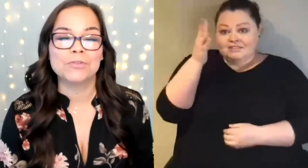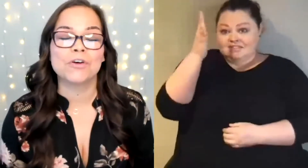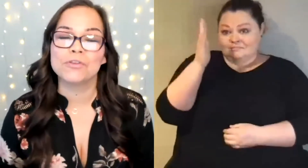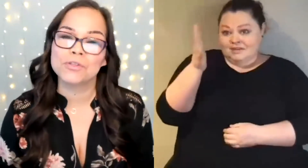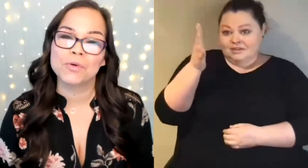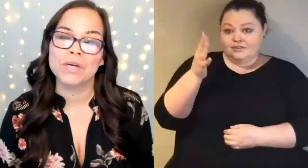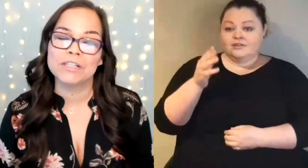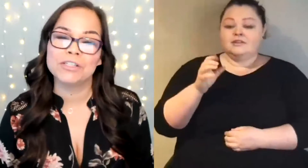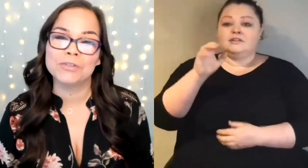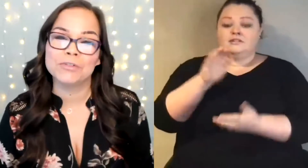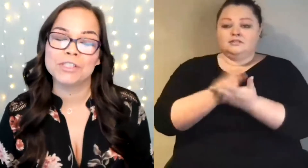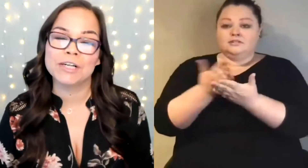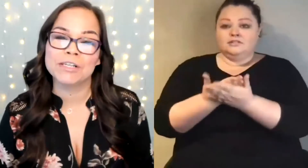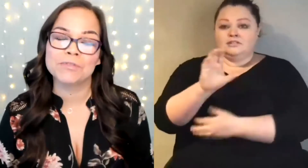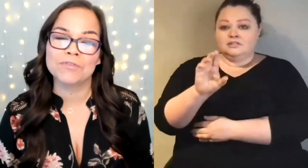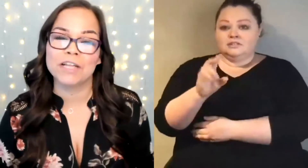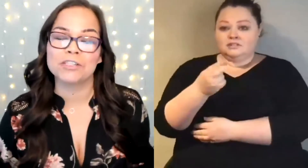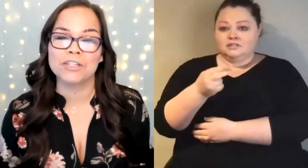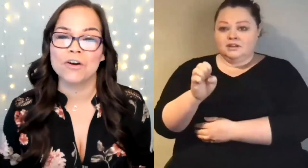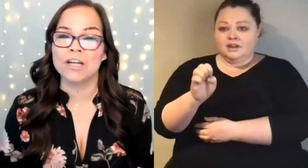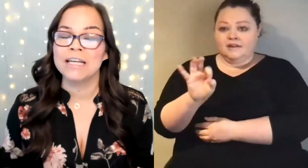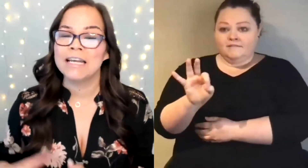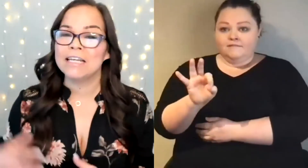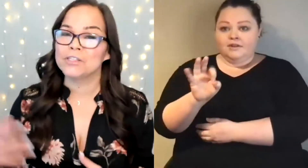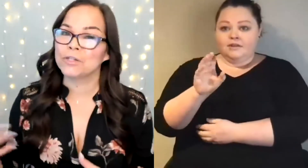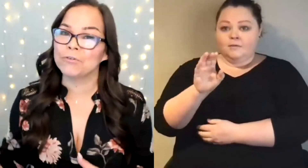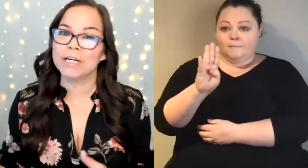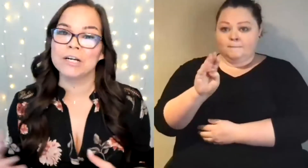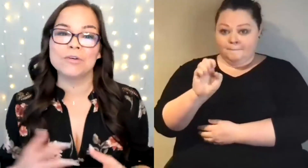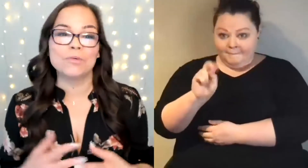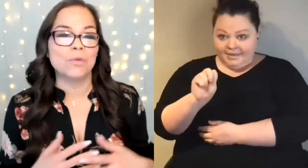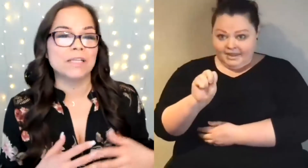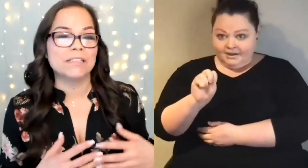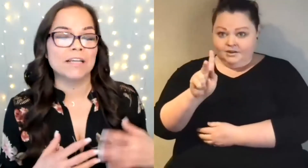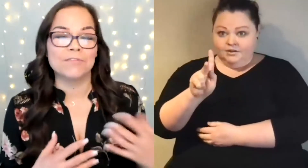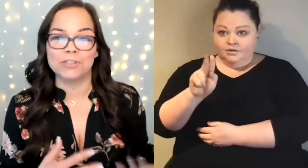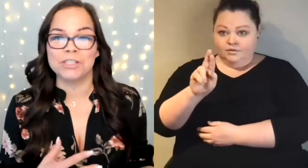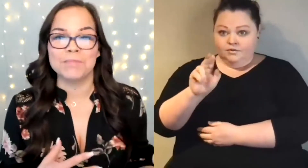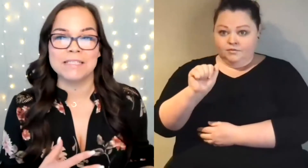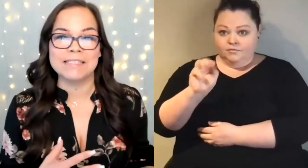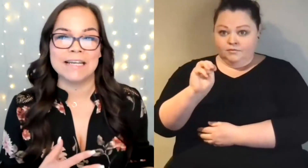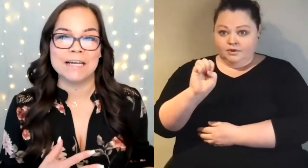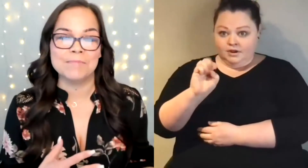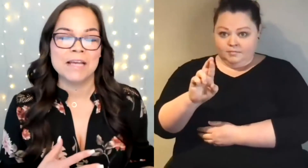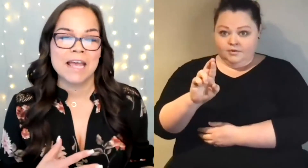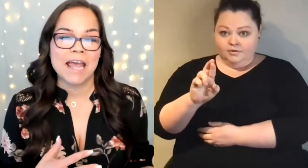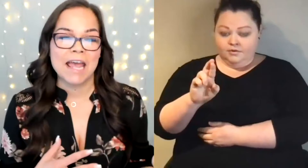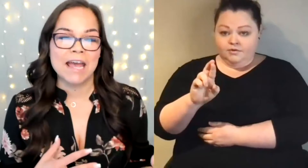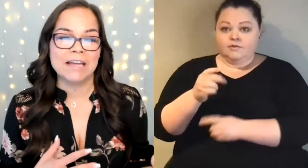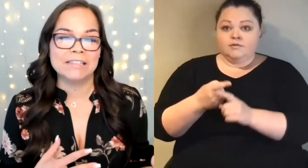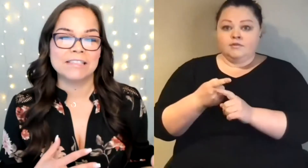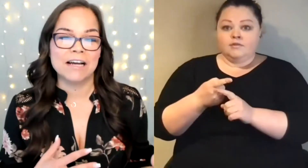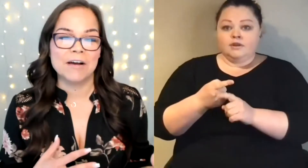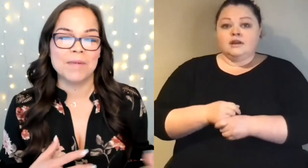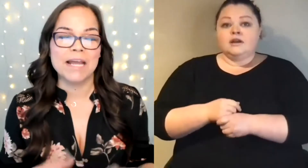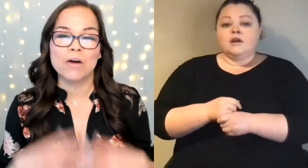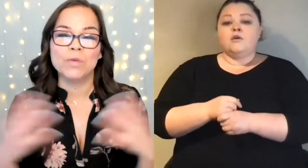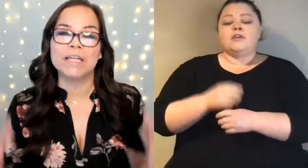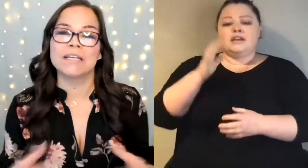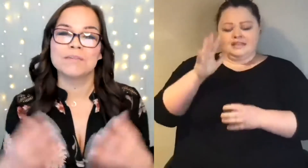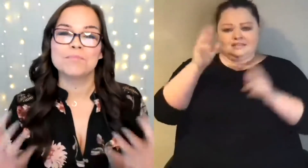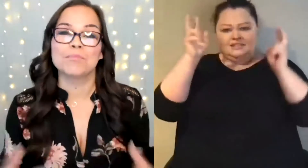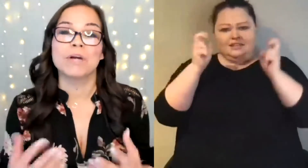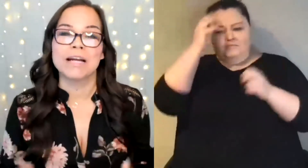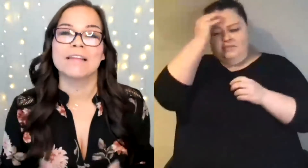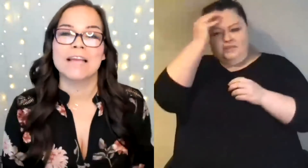Kramer, who's also going to share his reflection on his career, what divergent means to him, and how